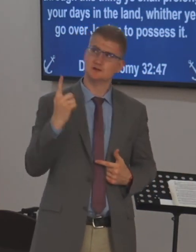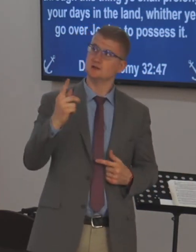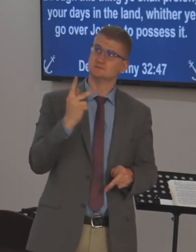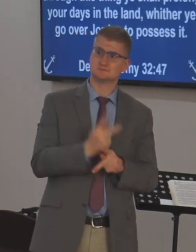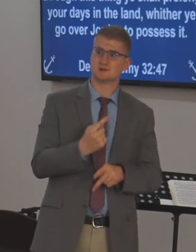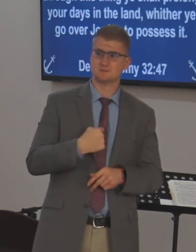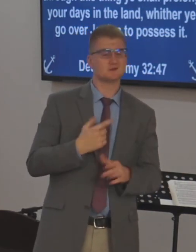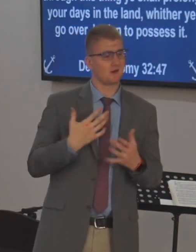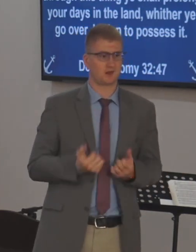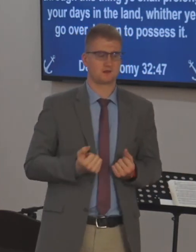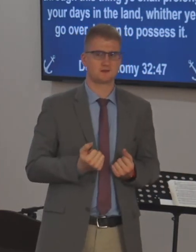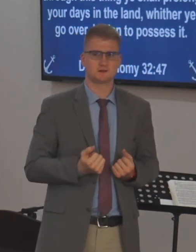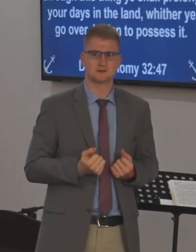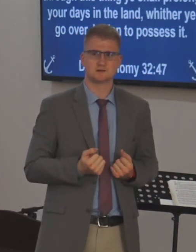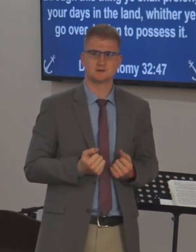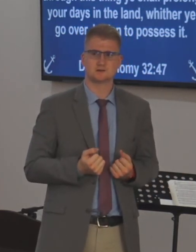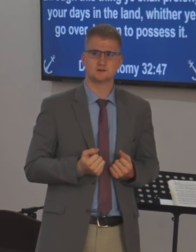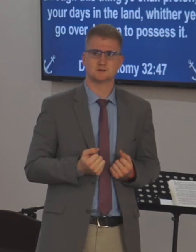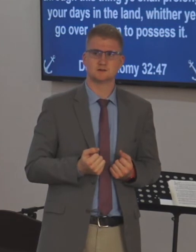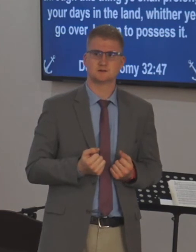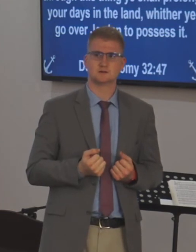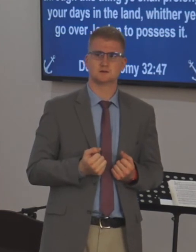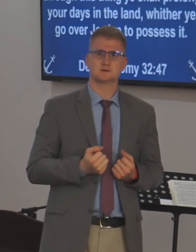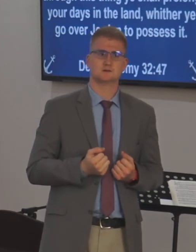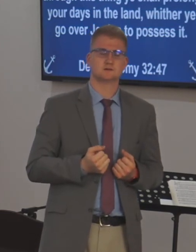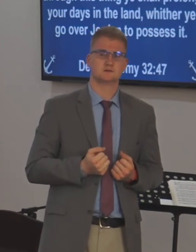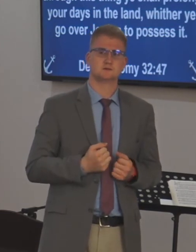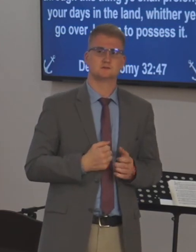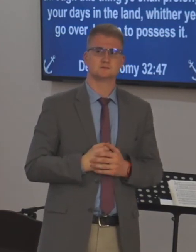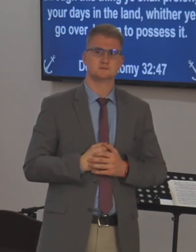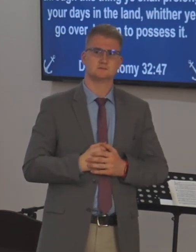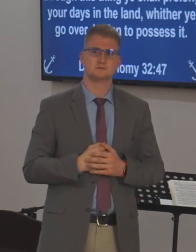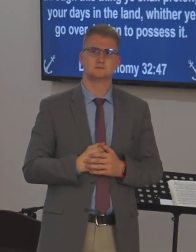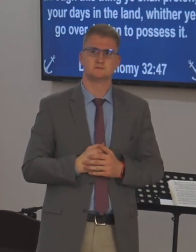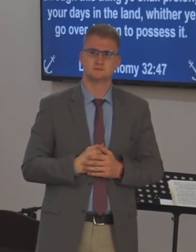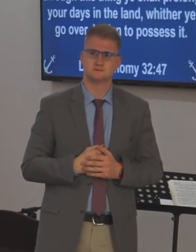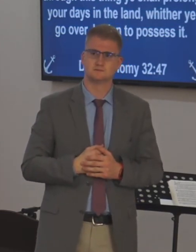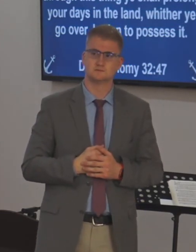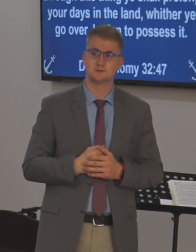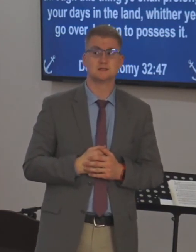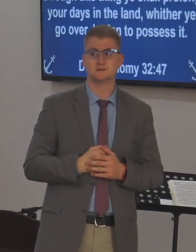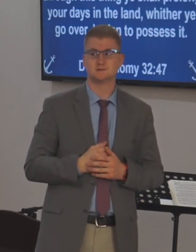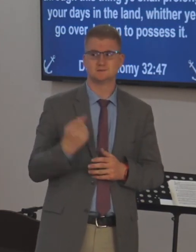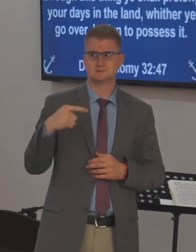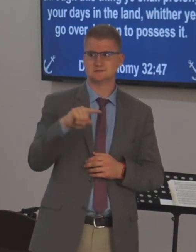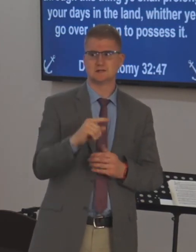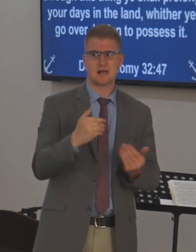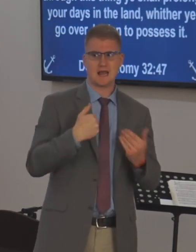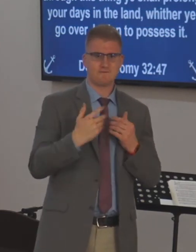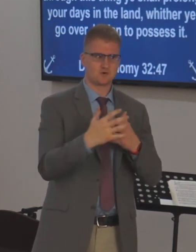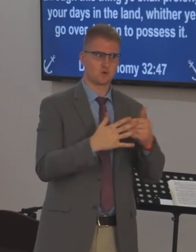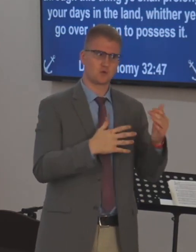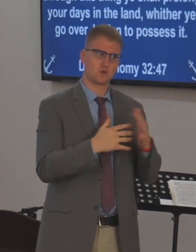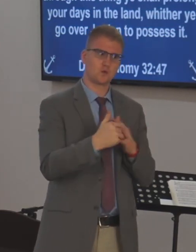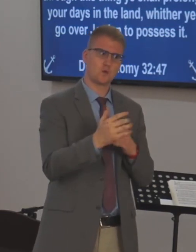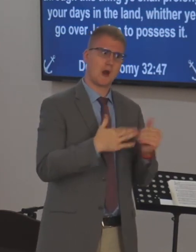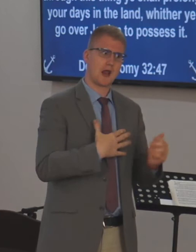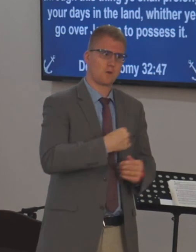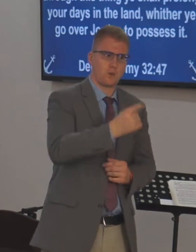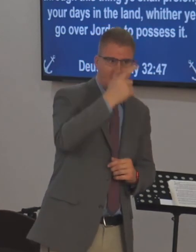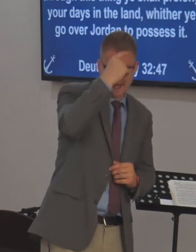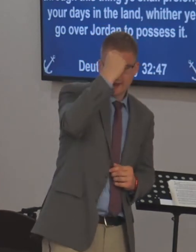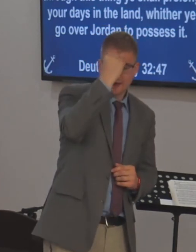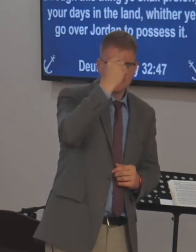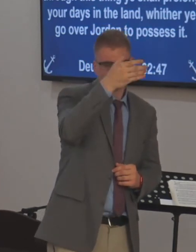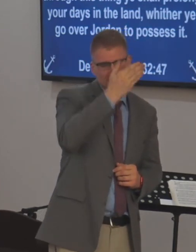healthy, by the way. And so are the rest of you that got the gray hairs, you know. You know. You know why? You know why God? I really